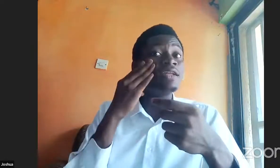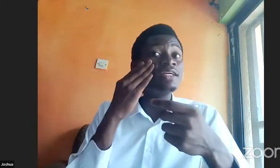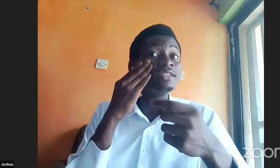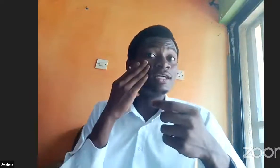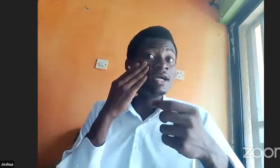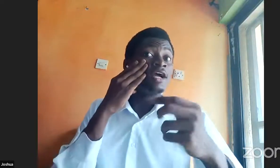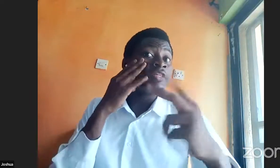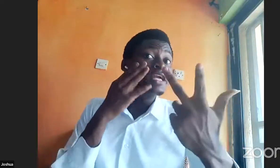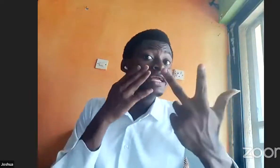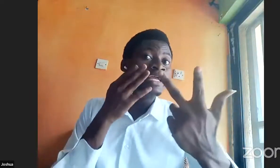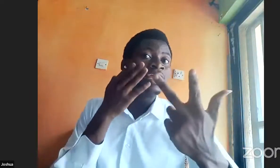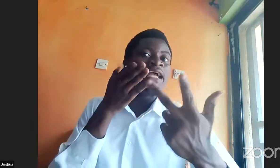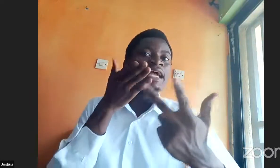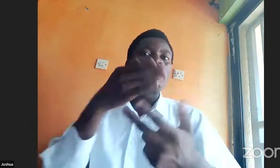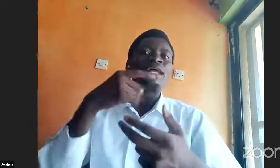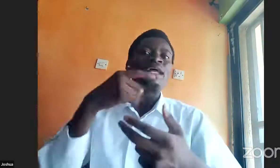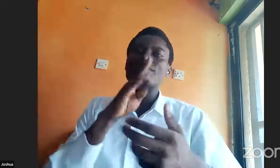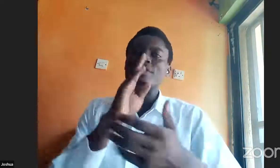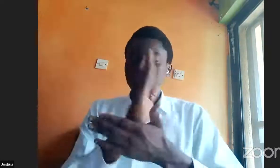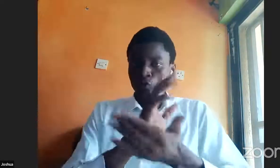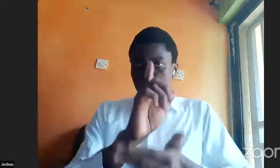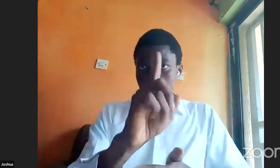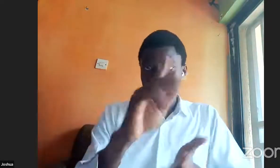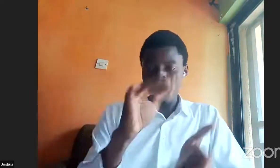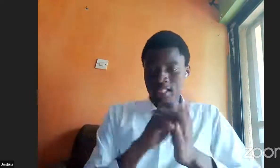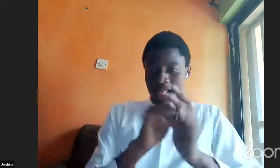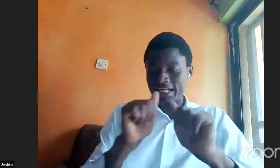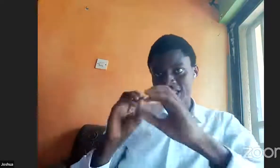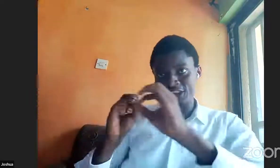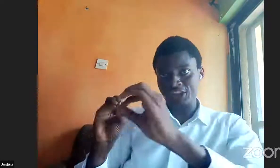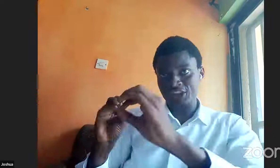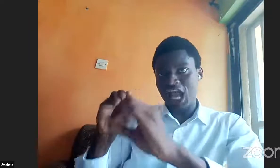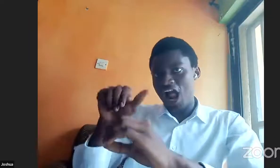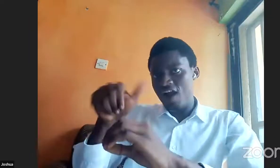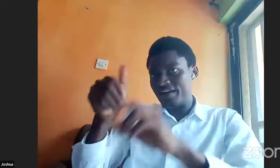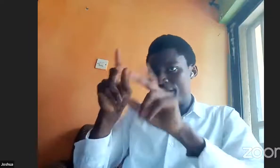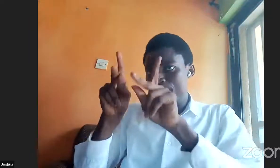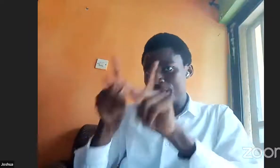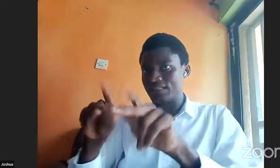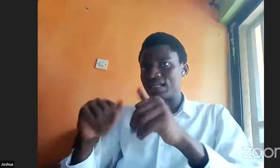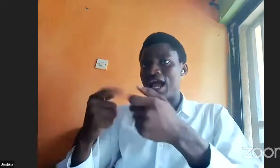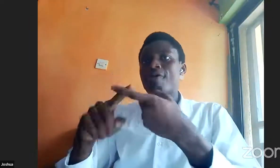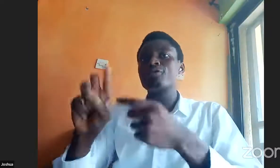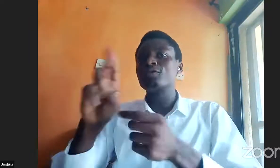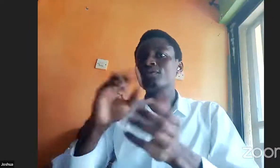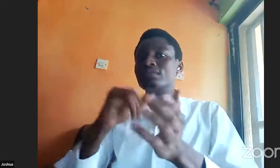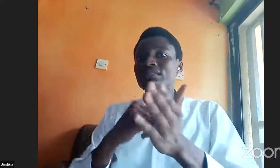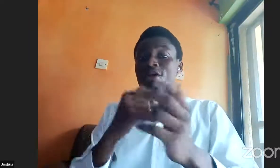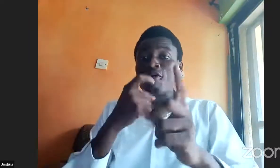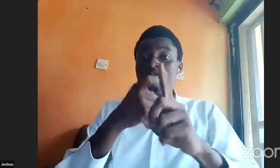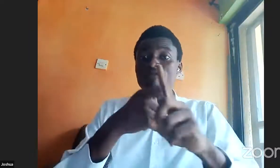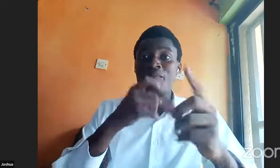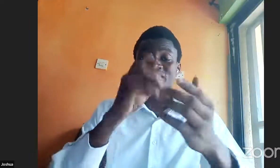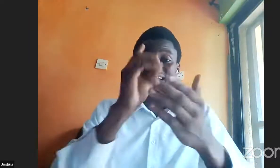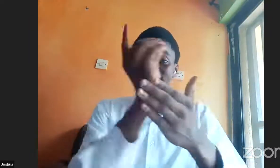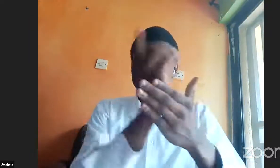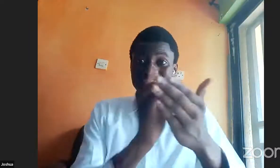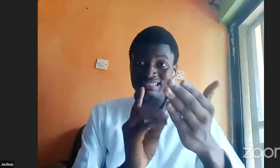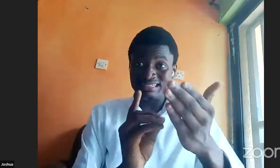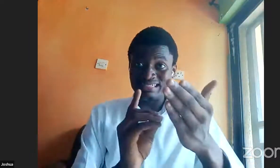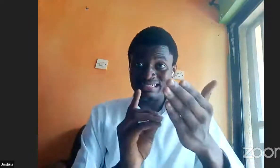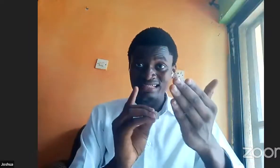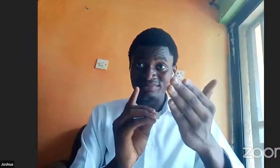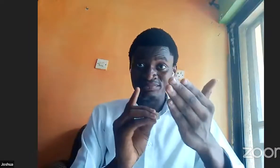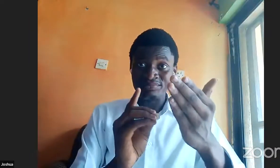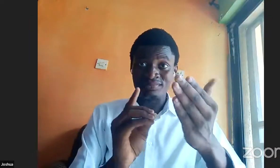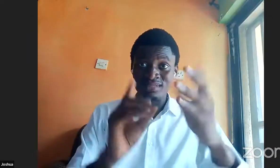the design stage, I think our technology creators must always have that in mind, that okay, so persons